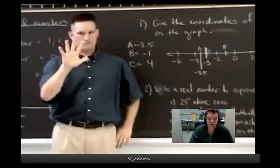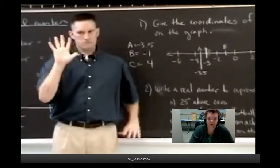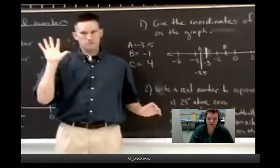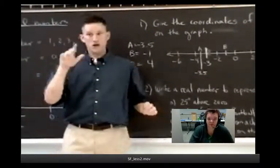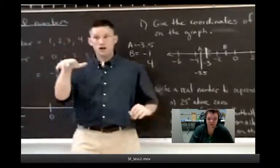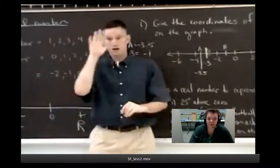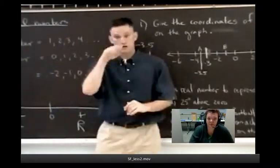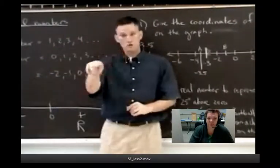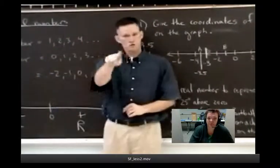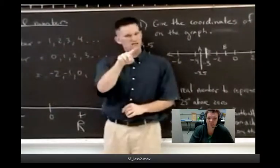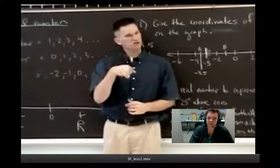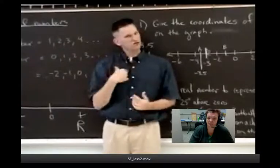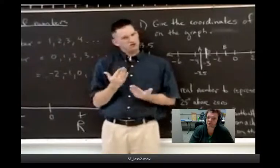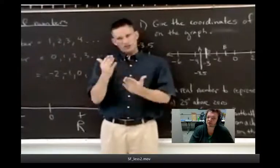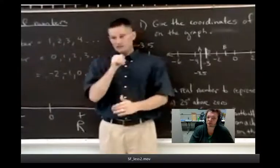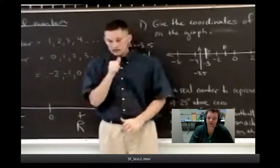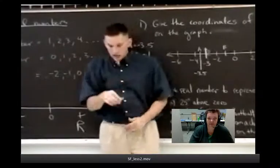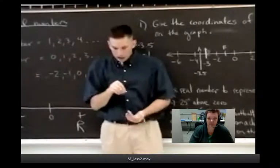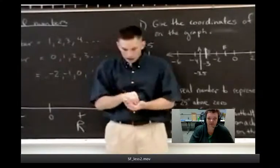-25? Just 25.